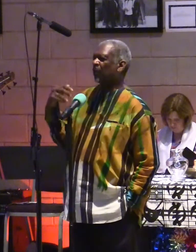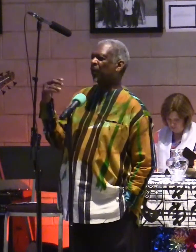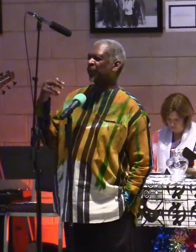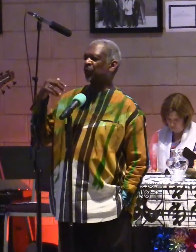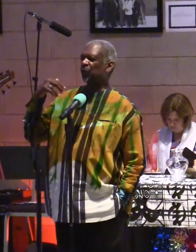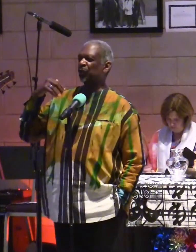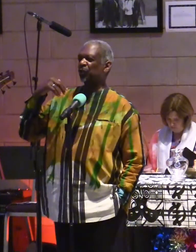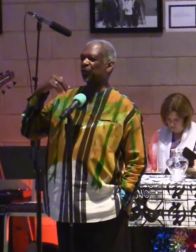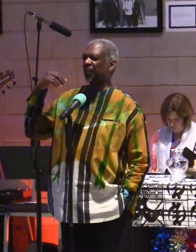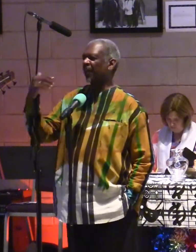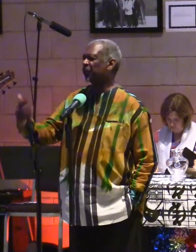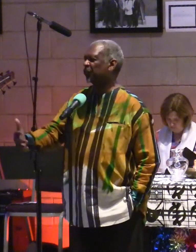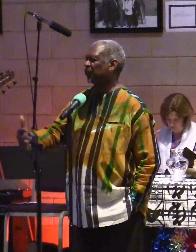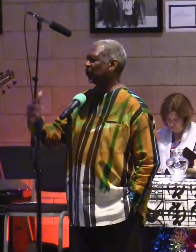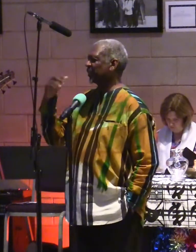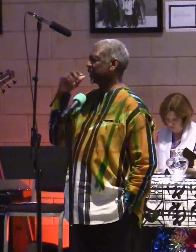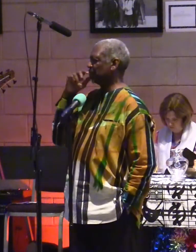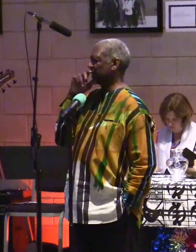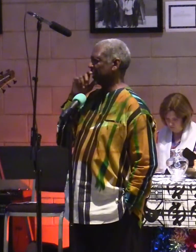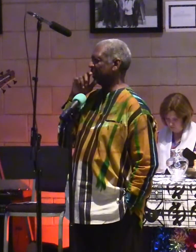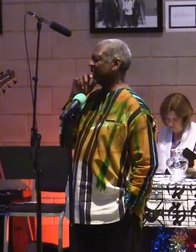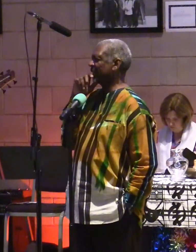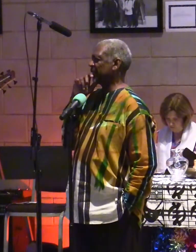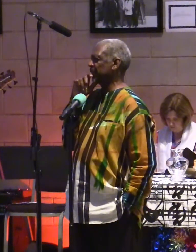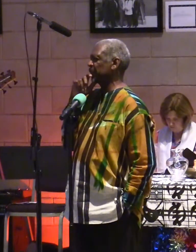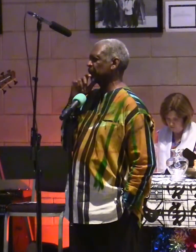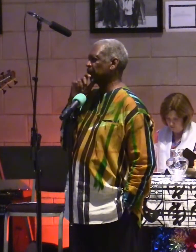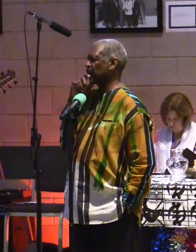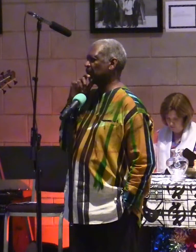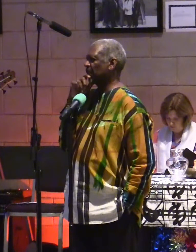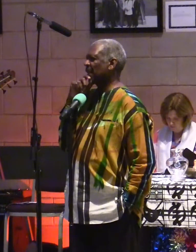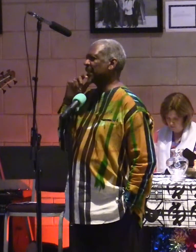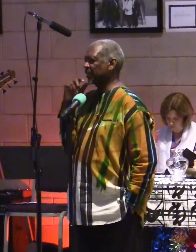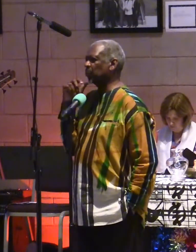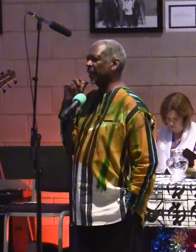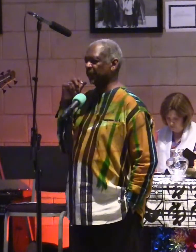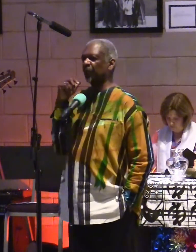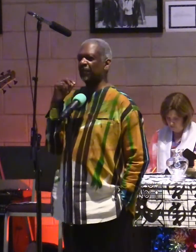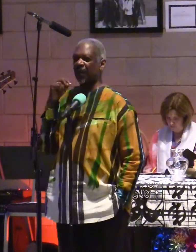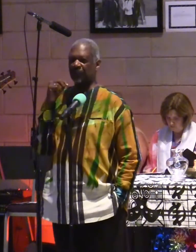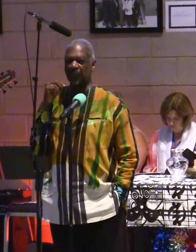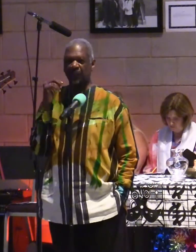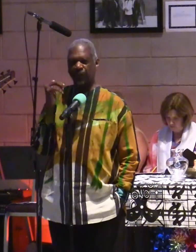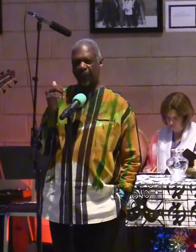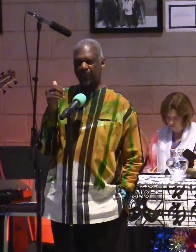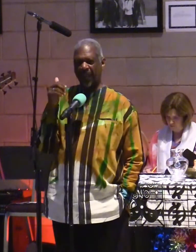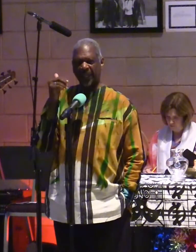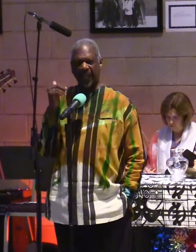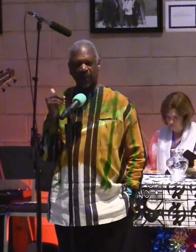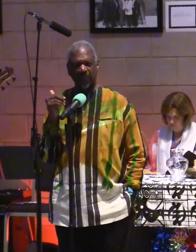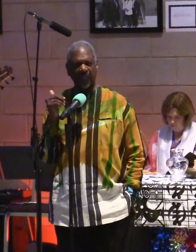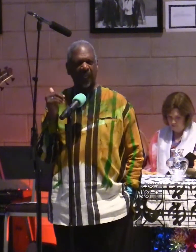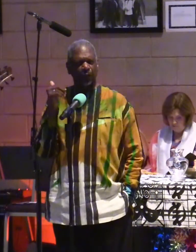So I'm going to challenge you on something, and that is, yes, we have 35 years of looking